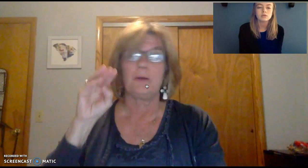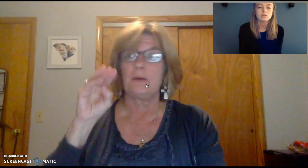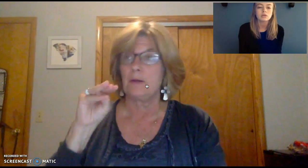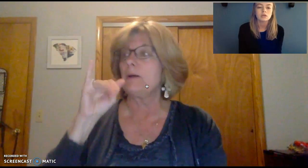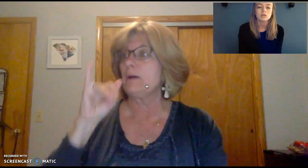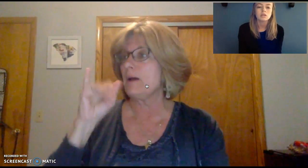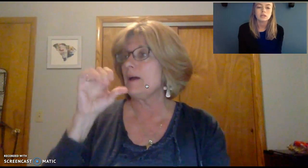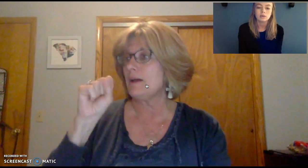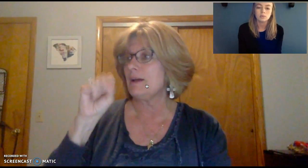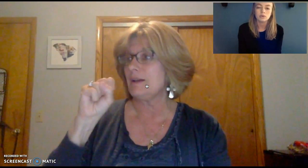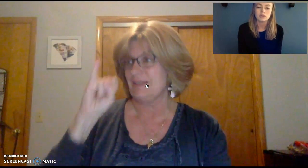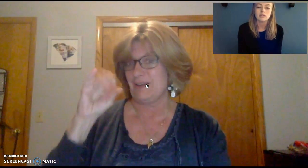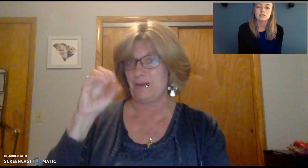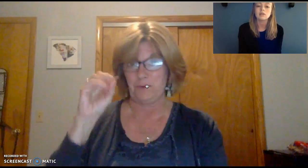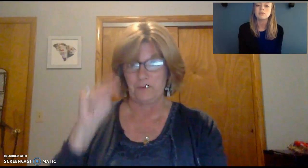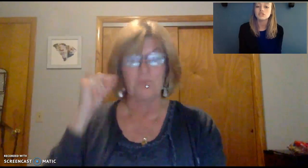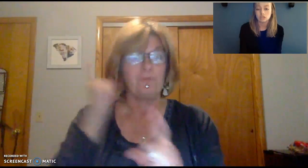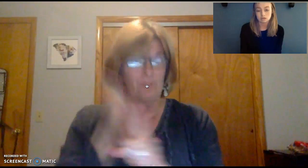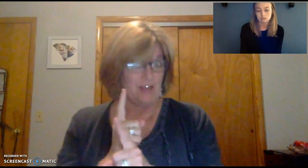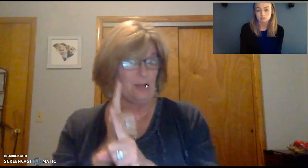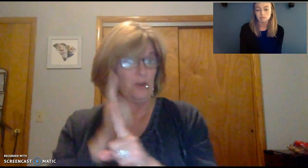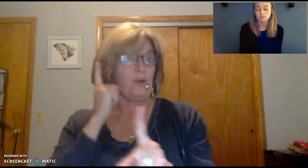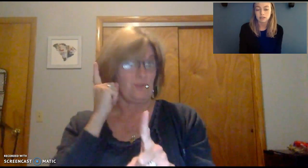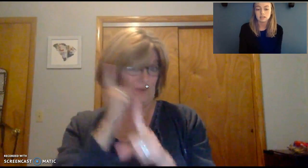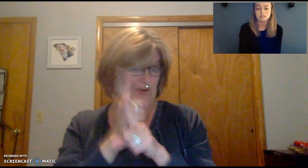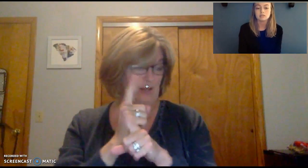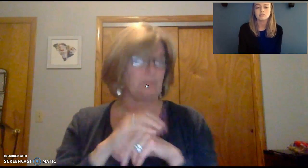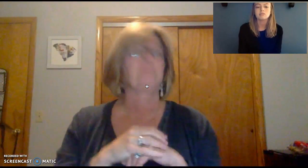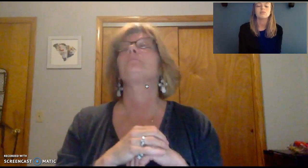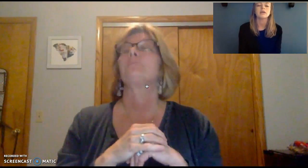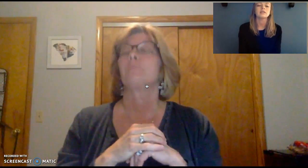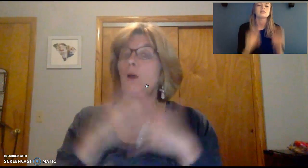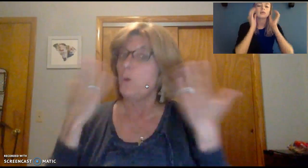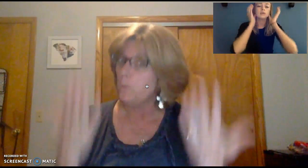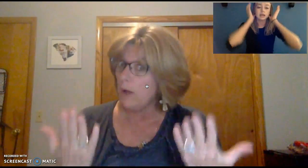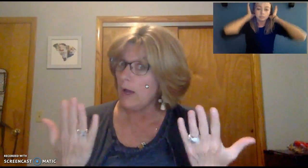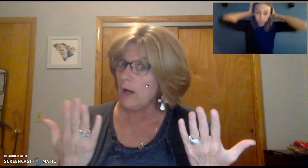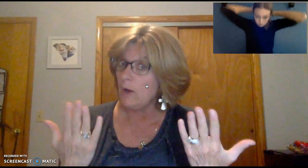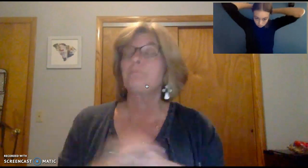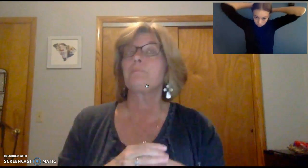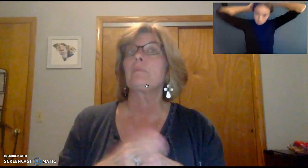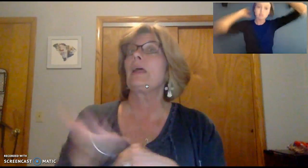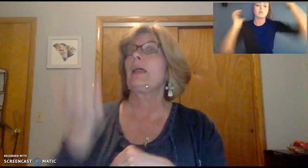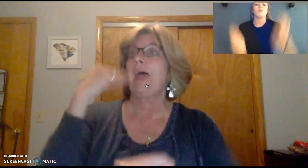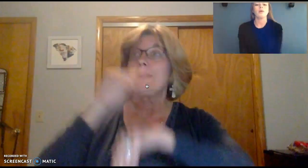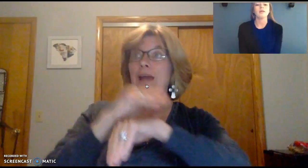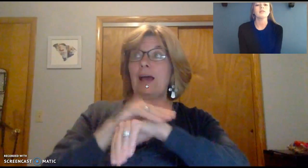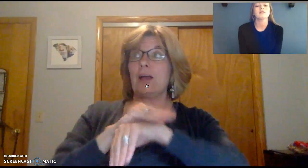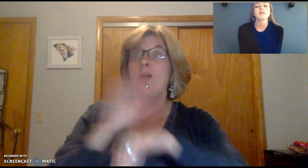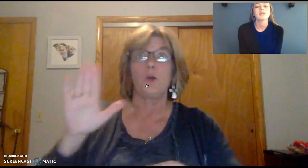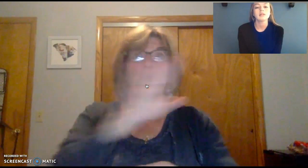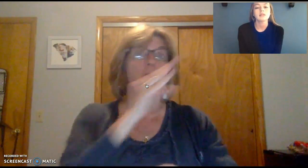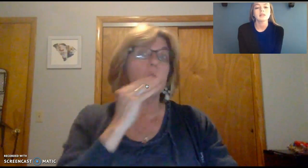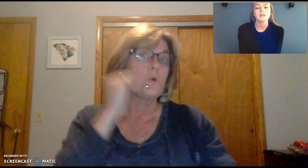describes those? That word is commission, right? Right. Okay.